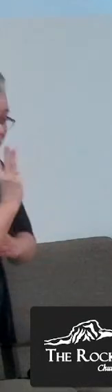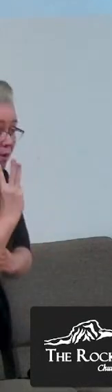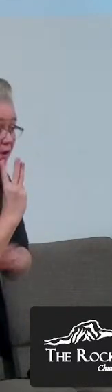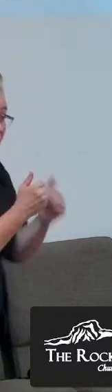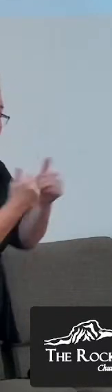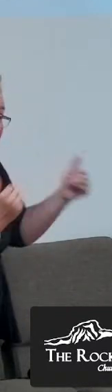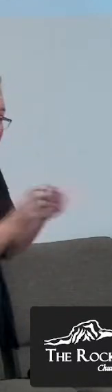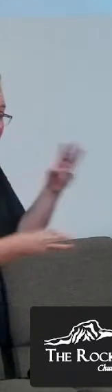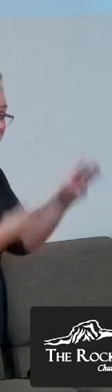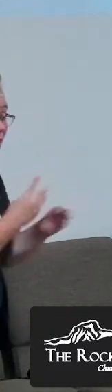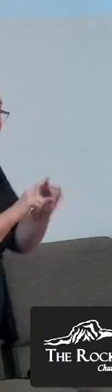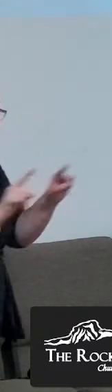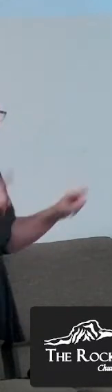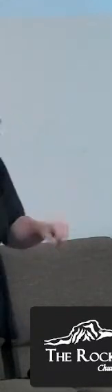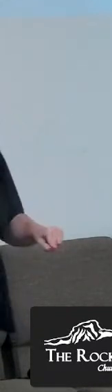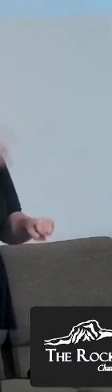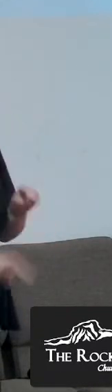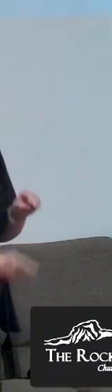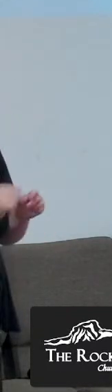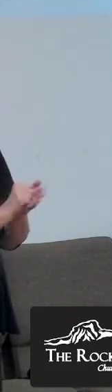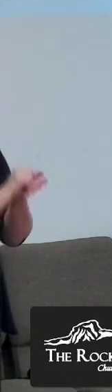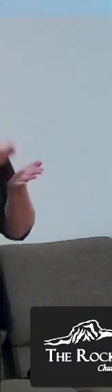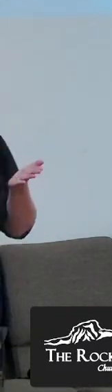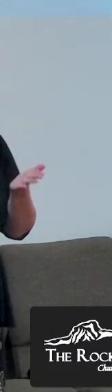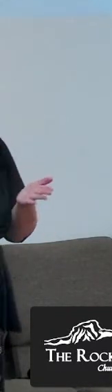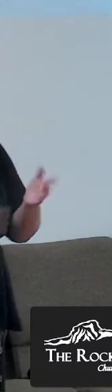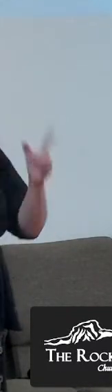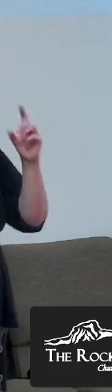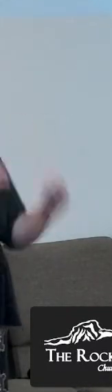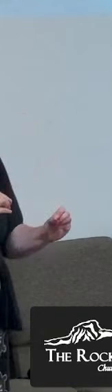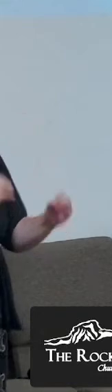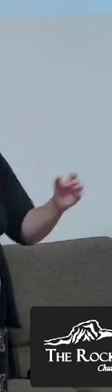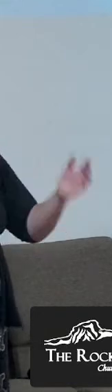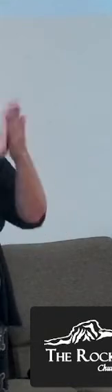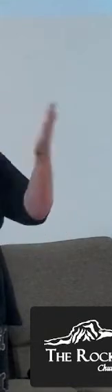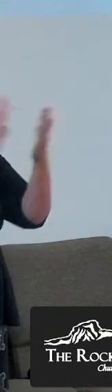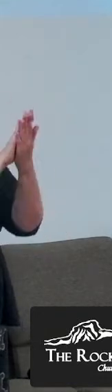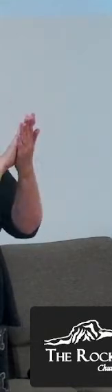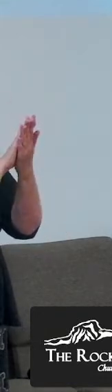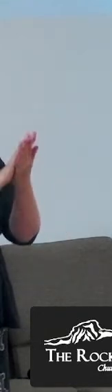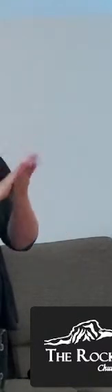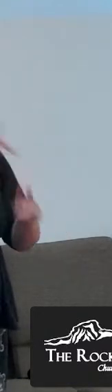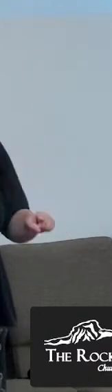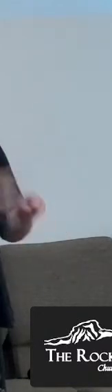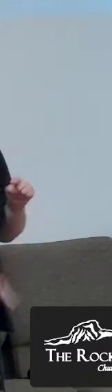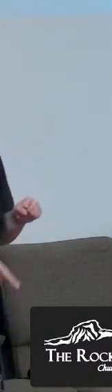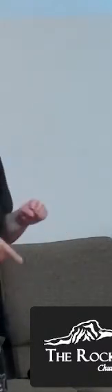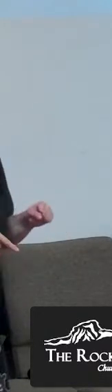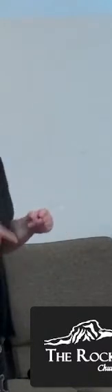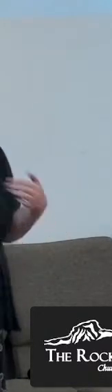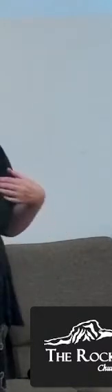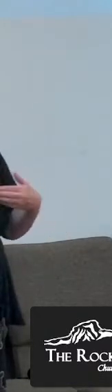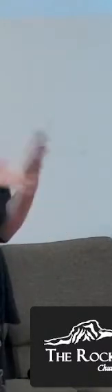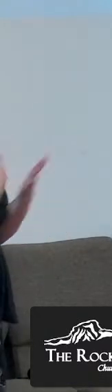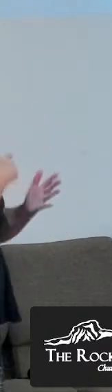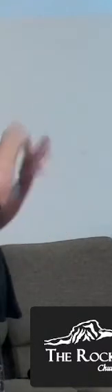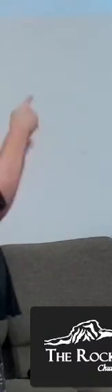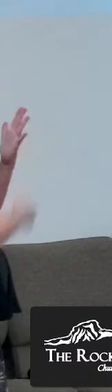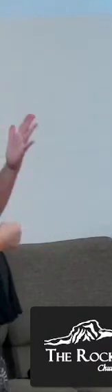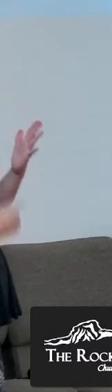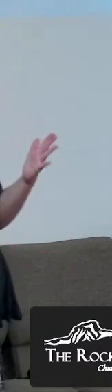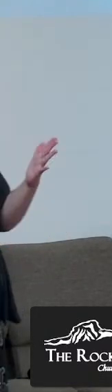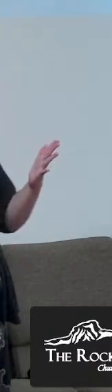world. But brother, you cannot remove the doctrine of praise. Amen. You can't have all that and